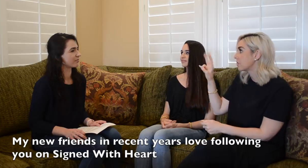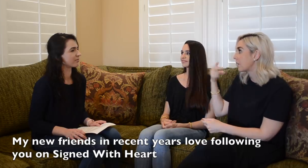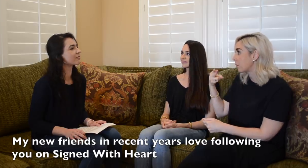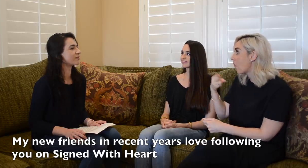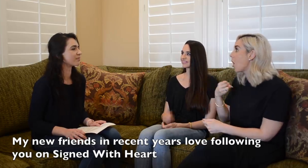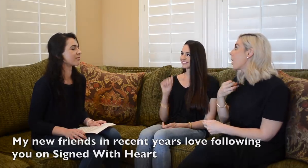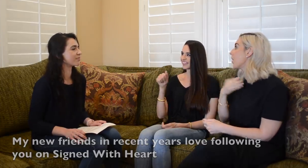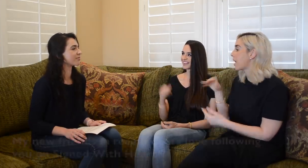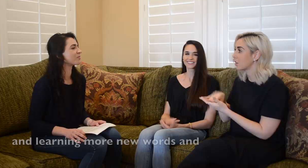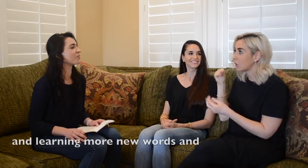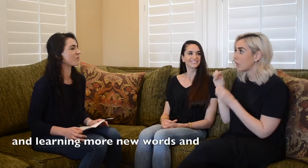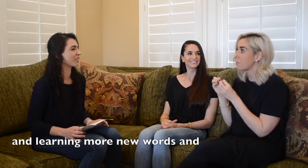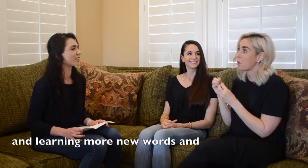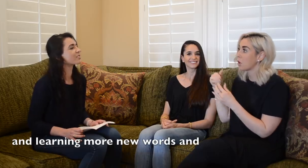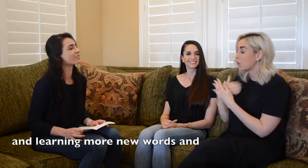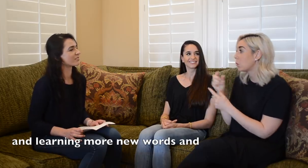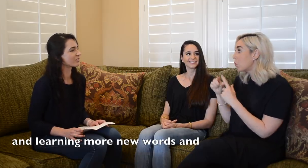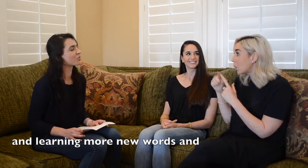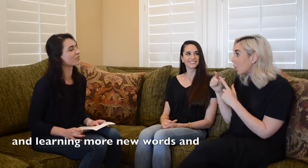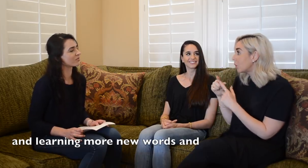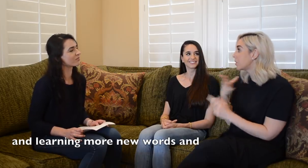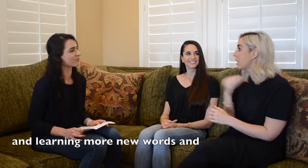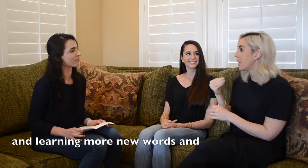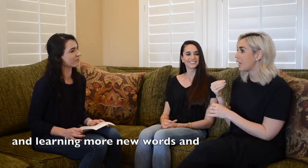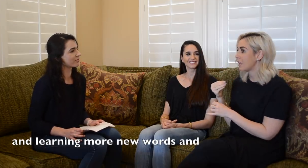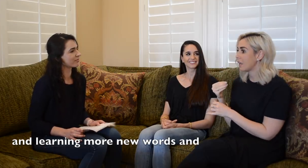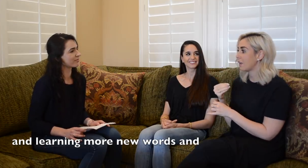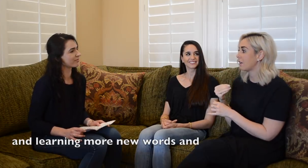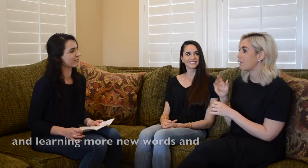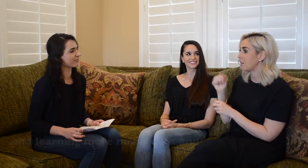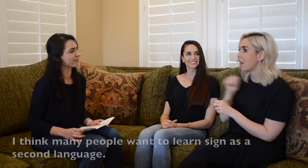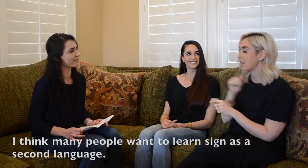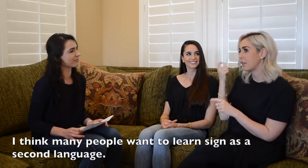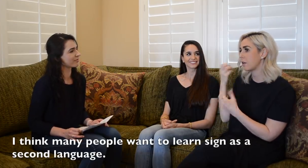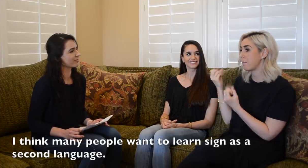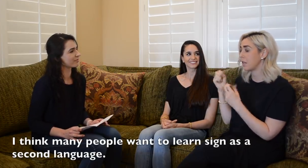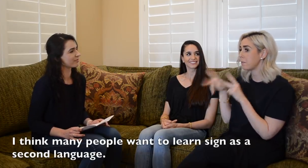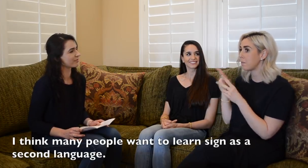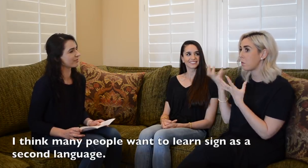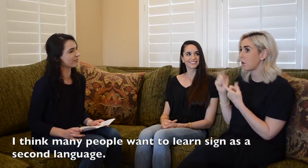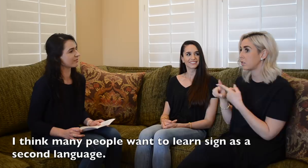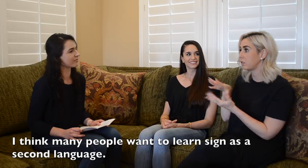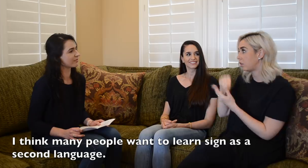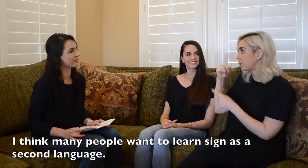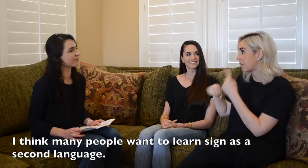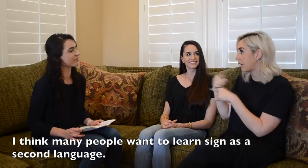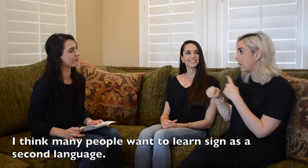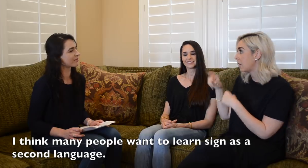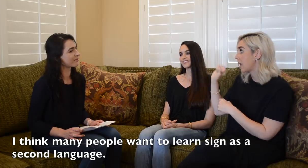Sign with Heart, yeah, and learning more new words. And yeah, I think many people want to learn sign as